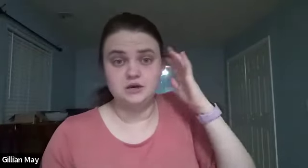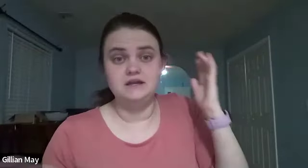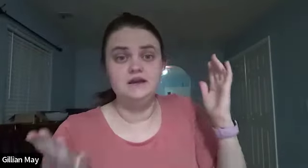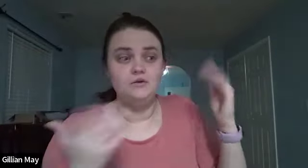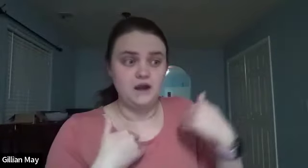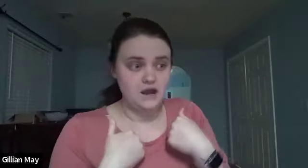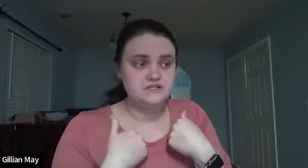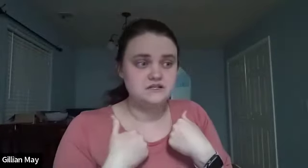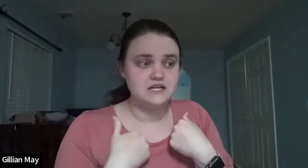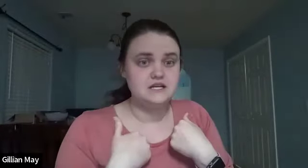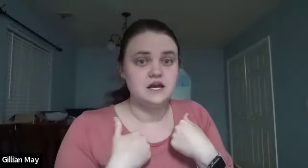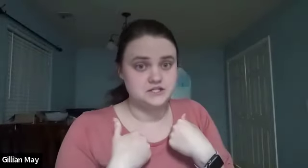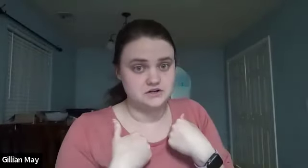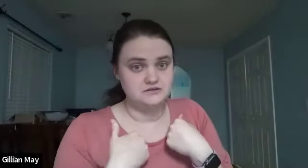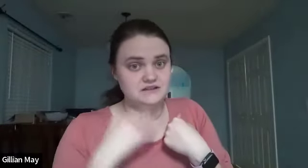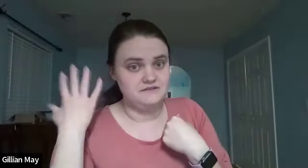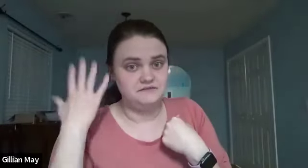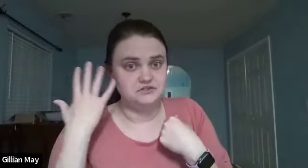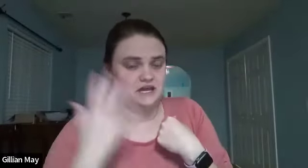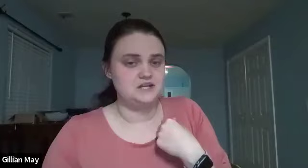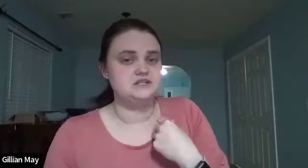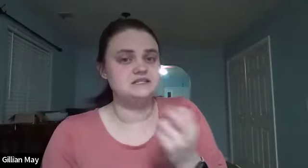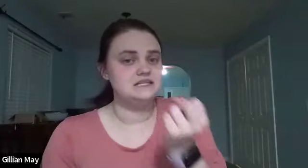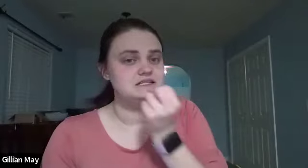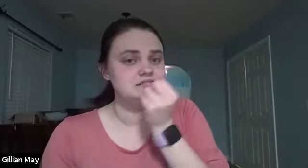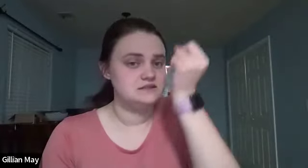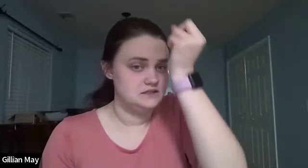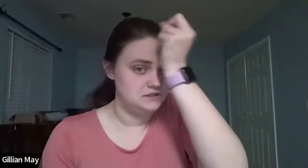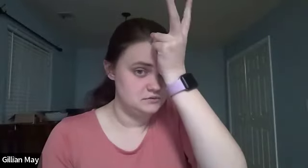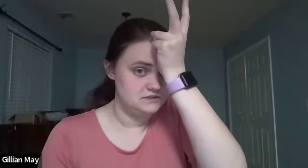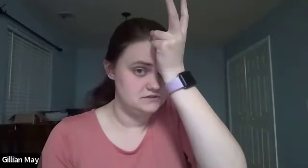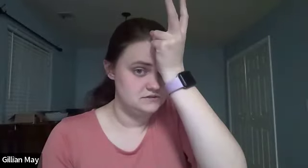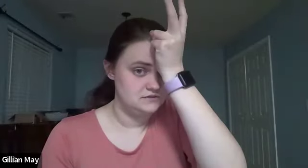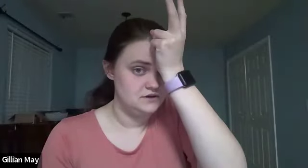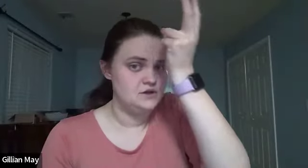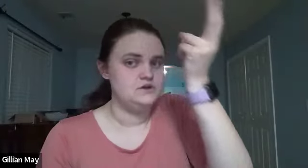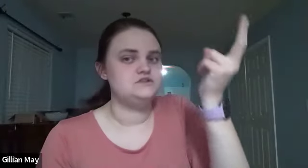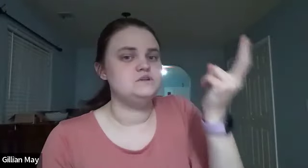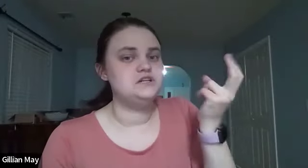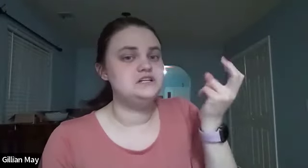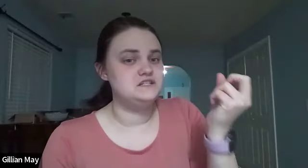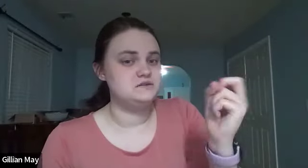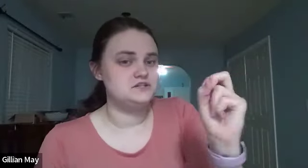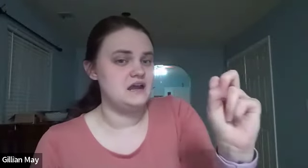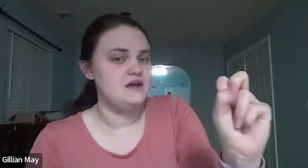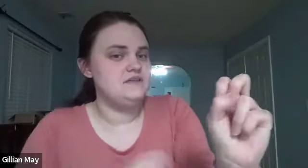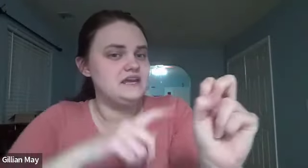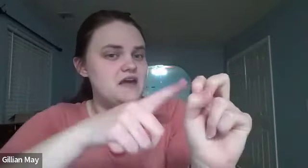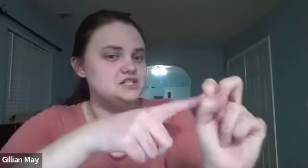it. When I was learning it, I struggled to like visually catch this, and it's goats. So what you're gonna do is you're gonna have it like in that shape